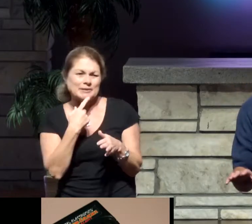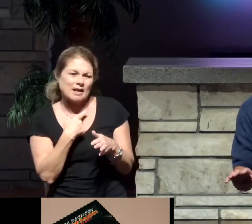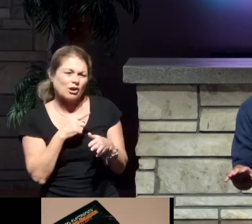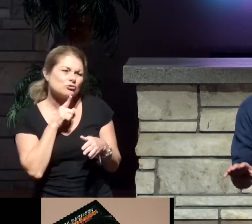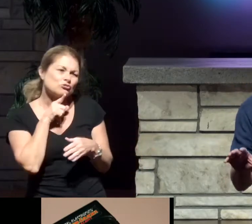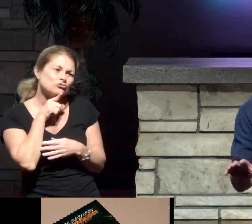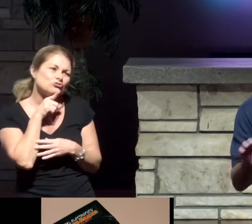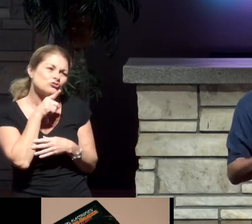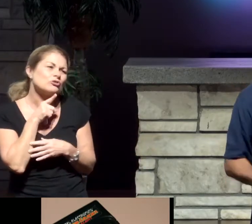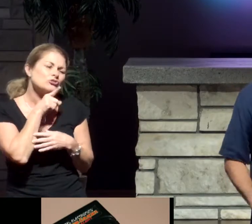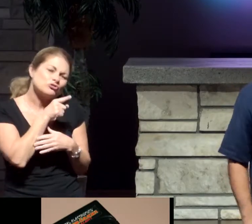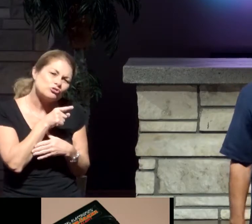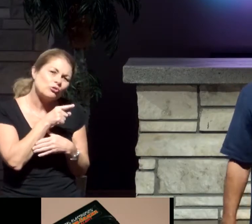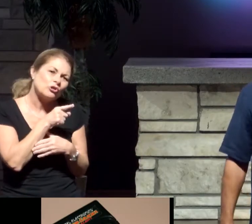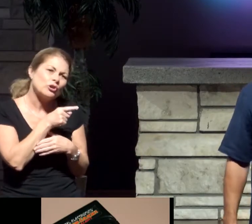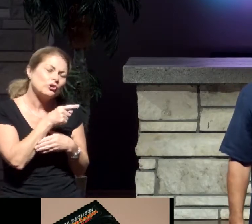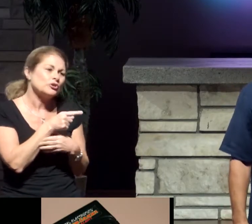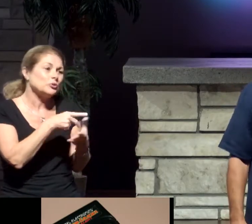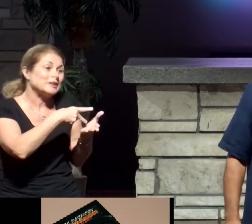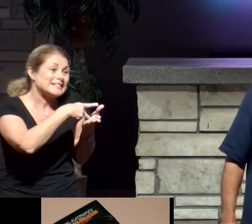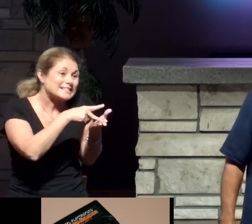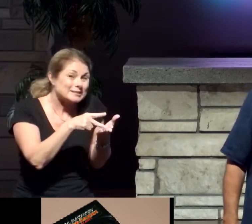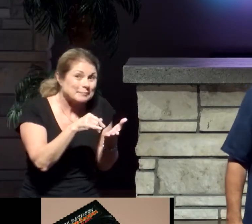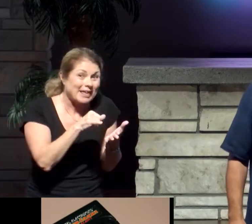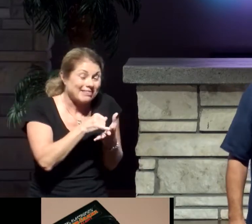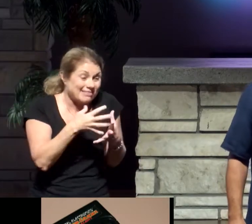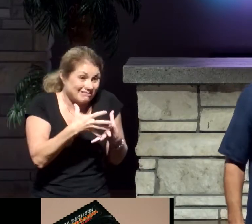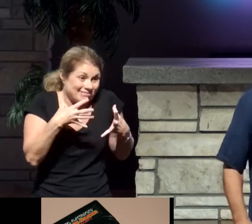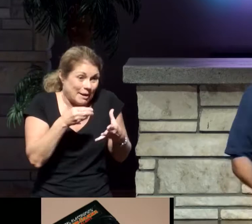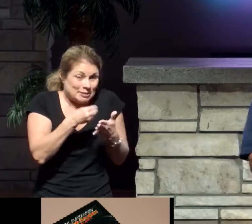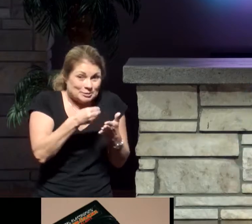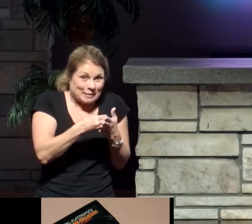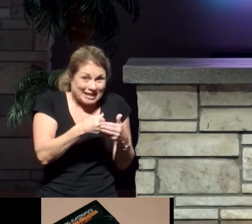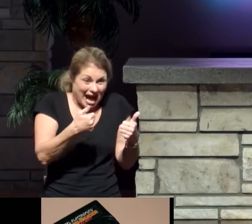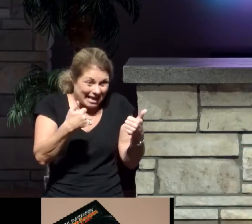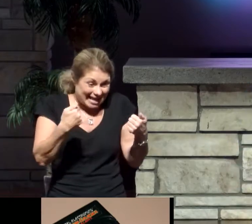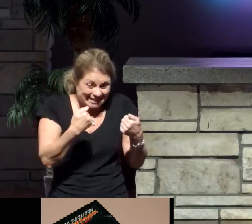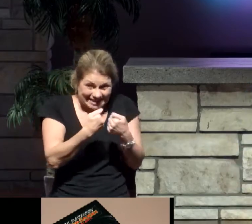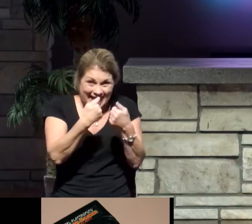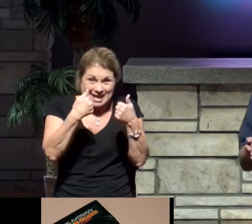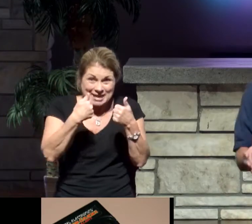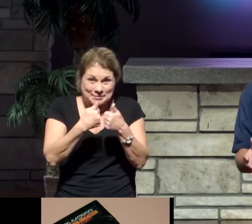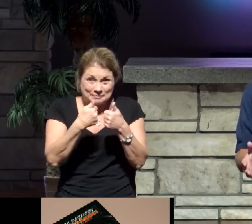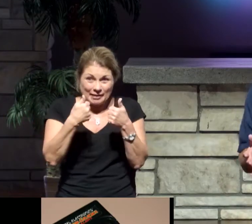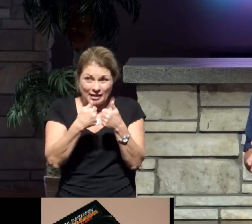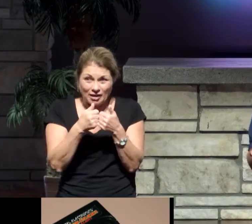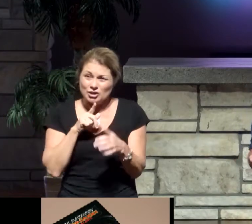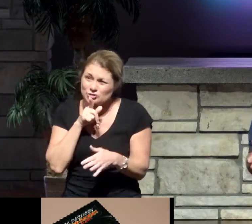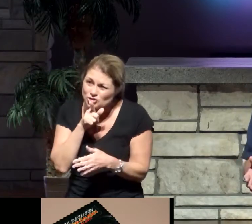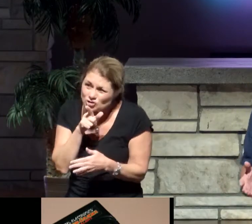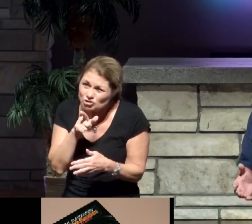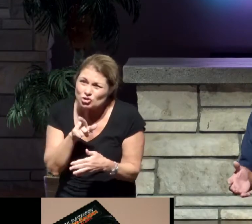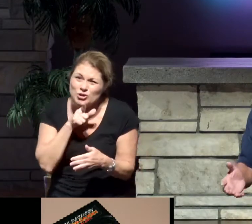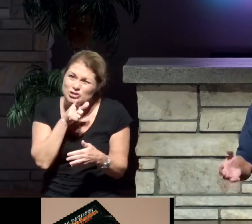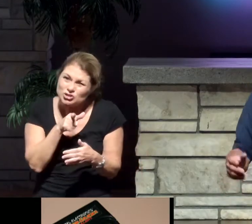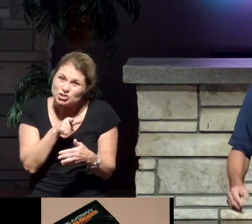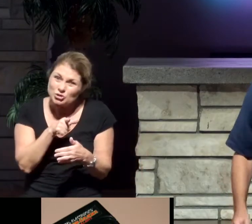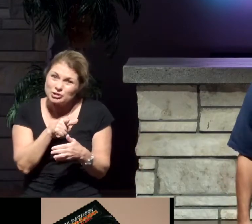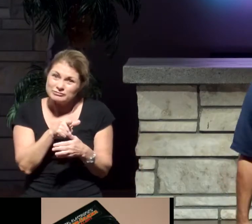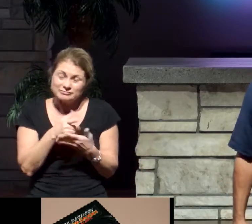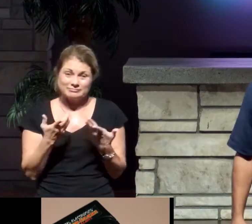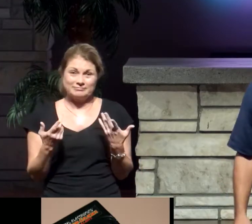sure you want to spend that amount of money on a game? Are you sure that's what you want to put that amount of money